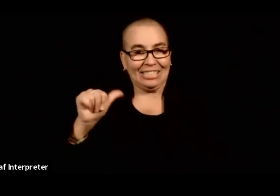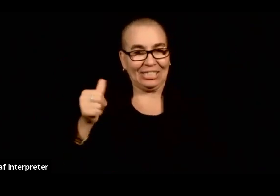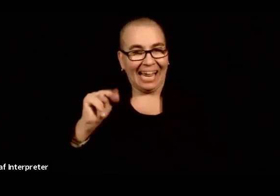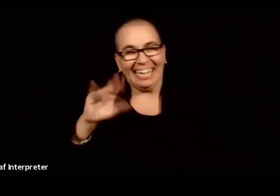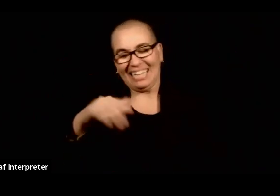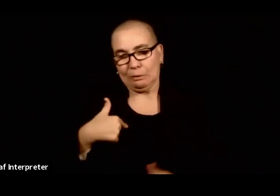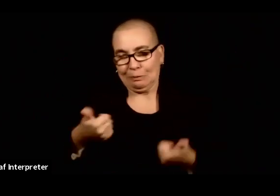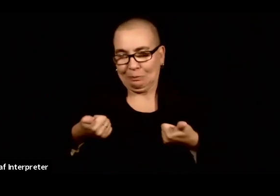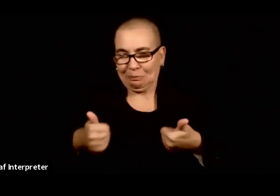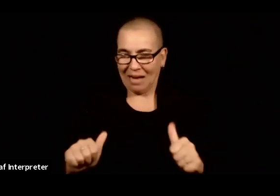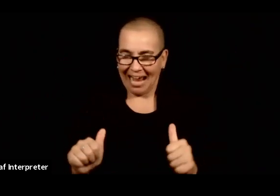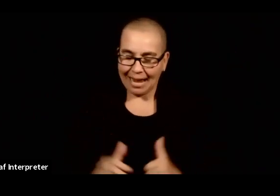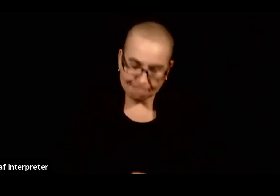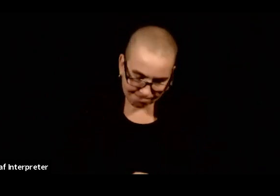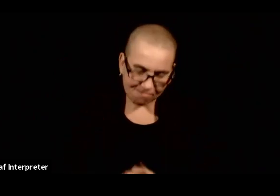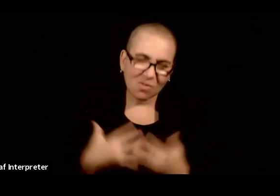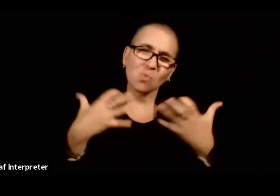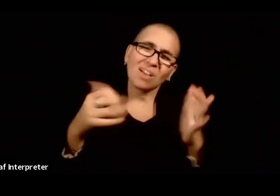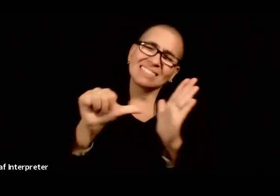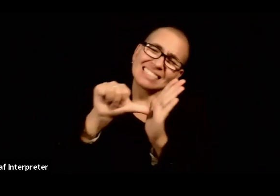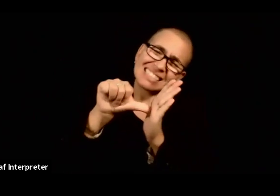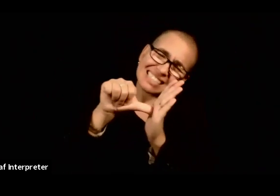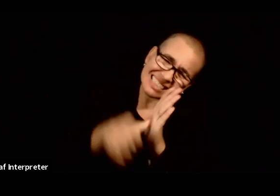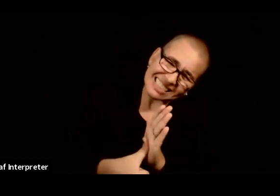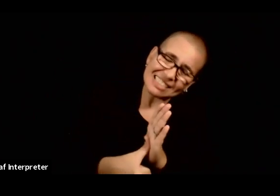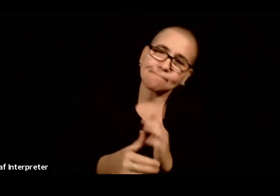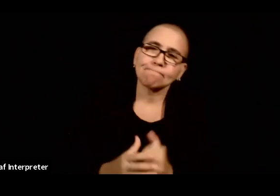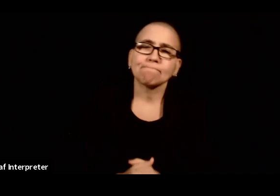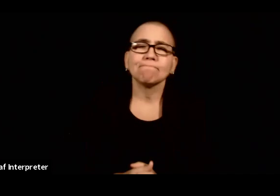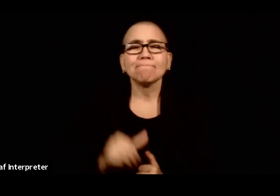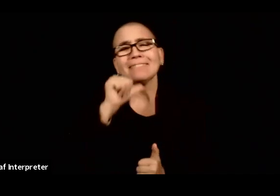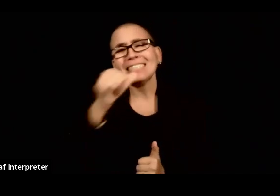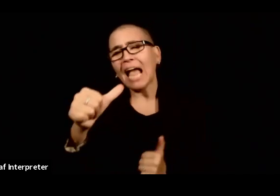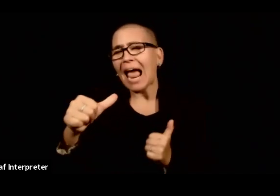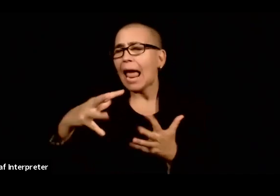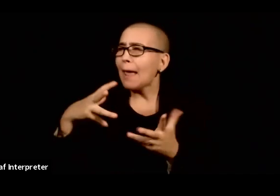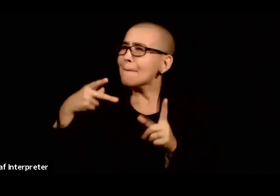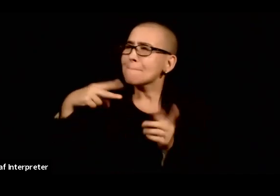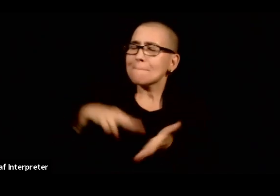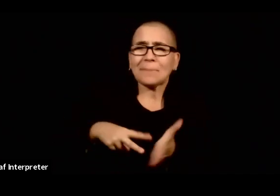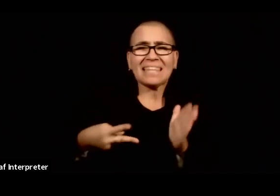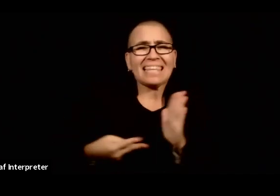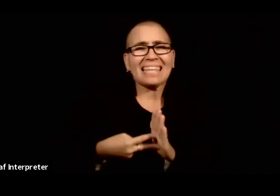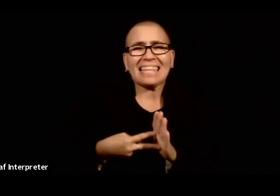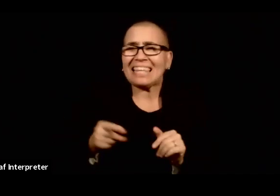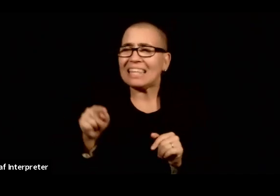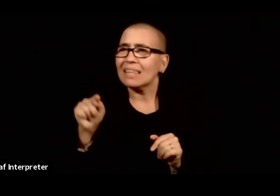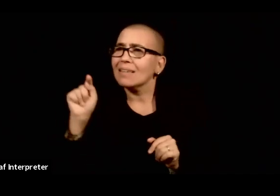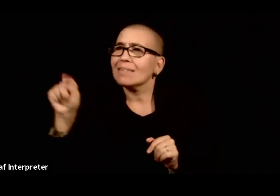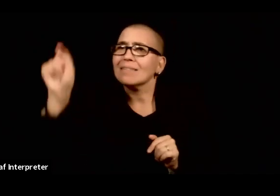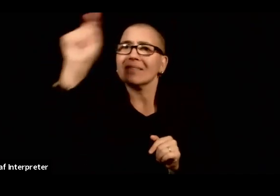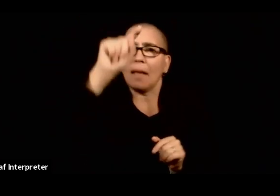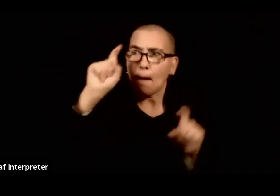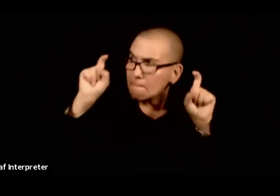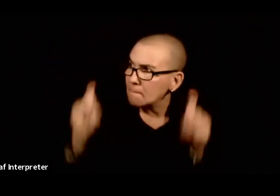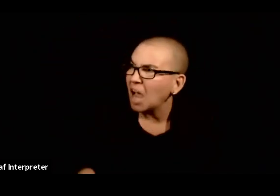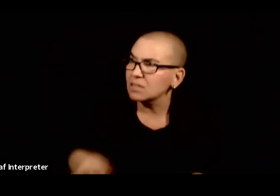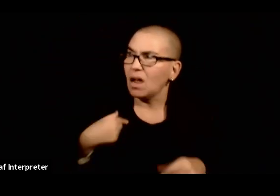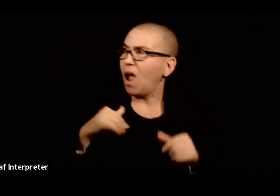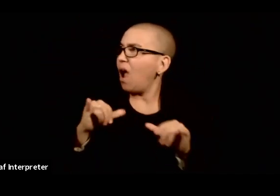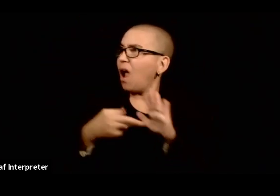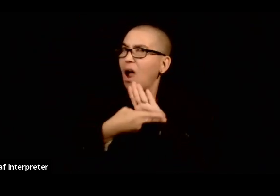any facility to do anything that it does not feel is that they are ready for or is in the best interest of